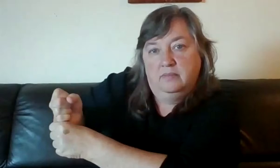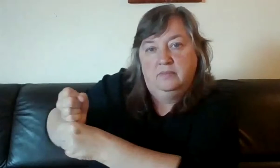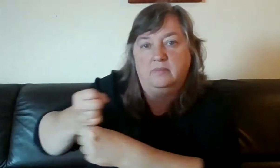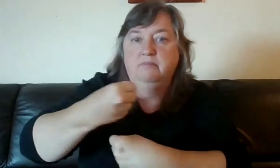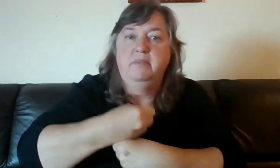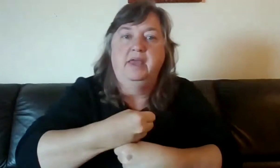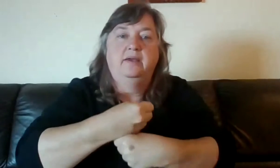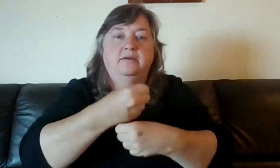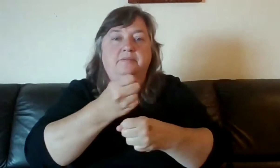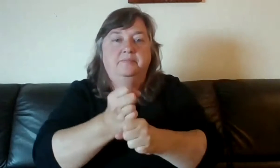Make.